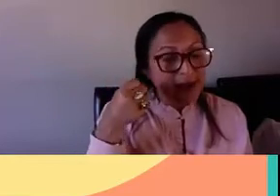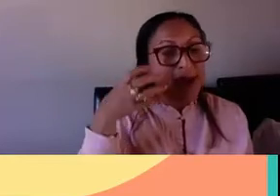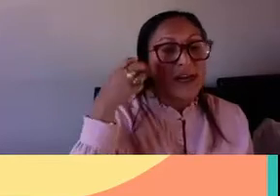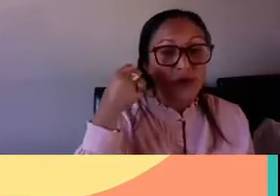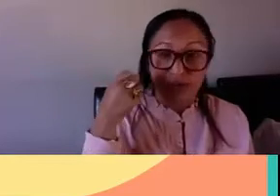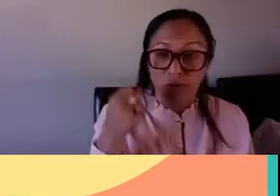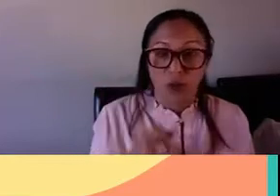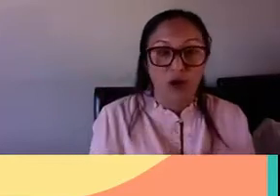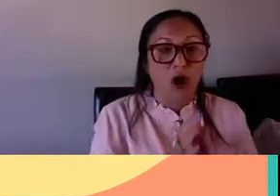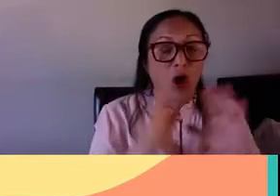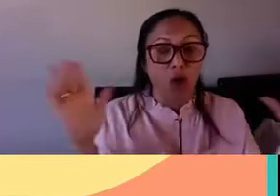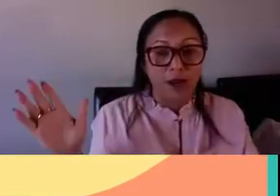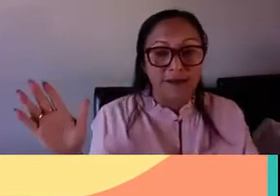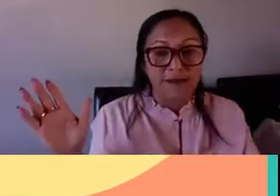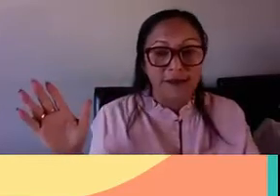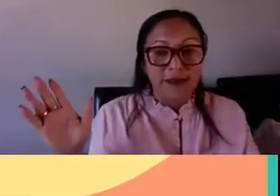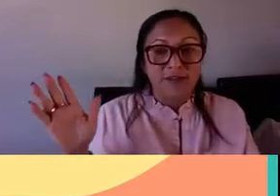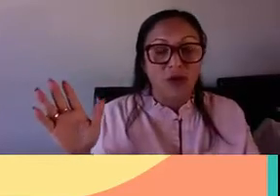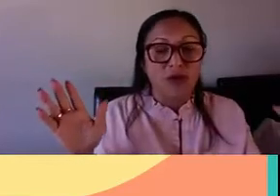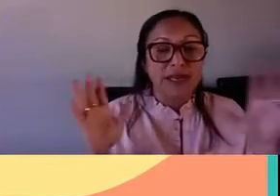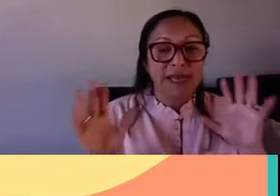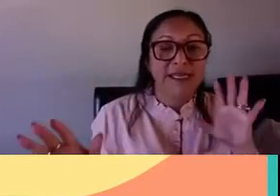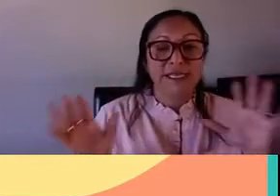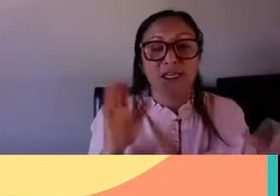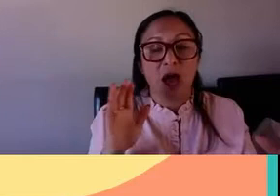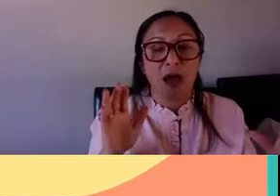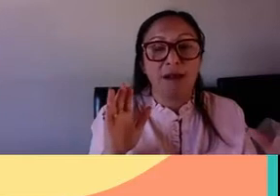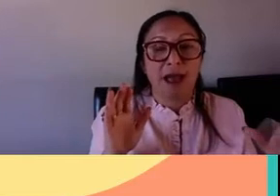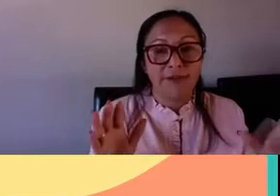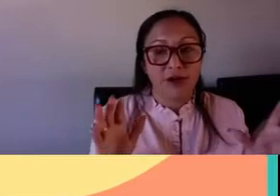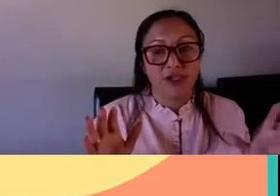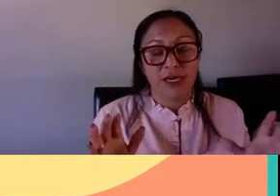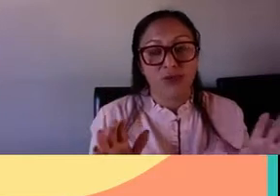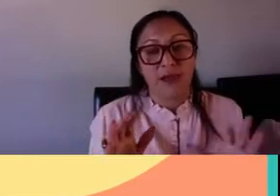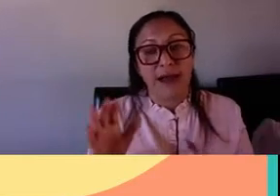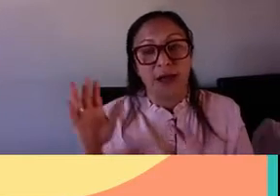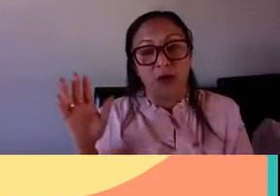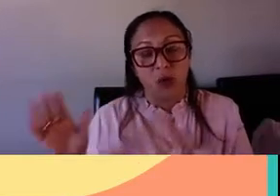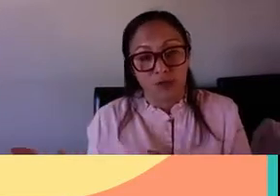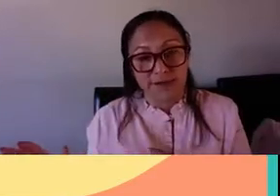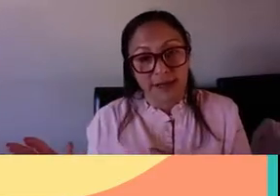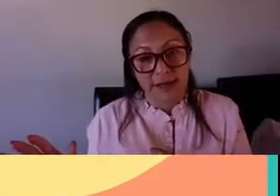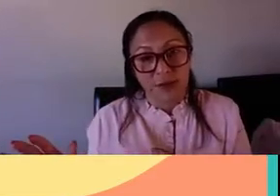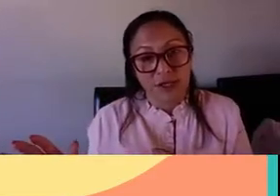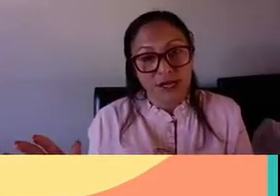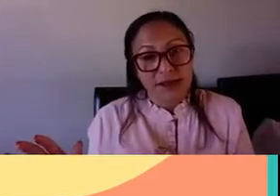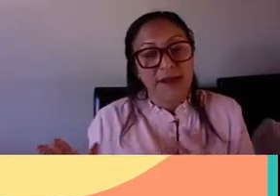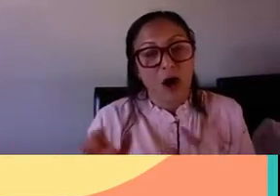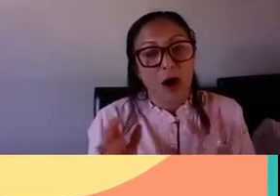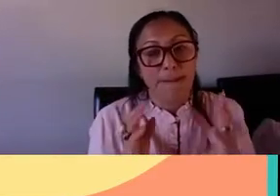sign and you use the word always. So the key to not having your child rely on only sign